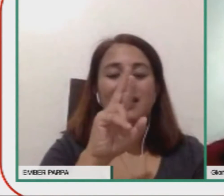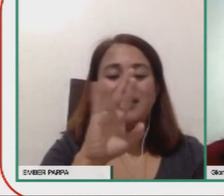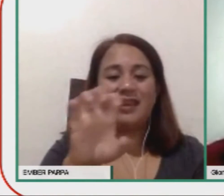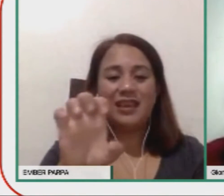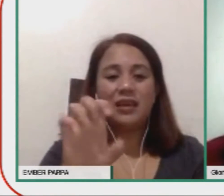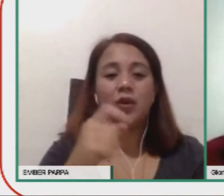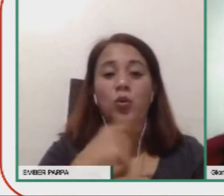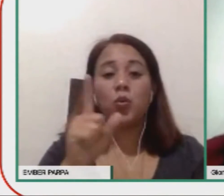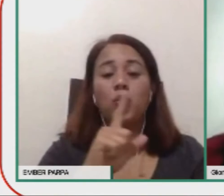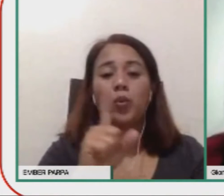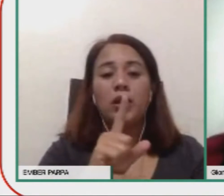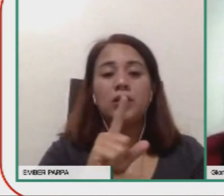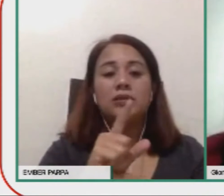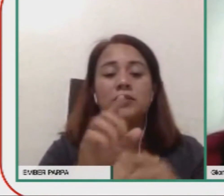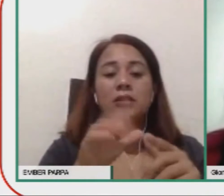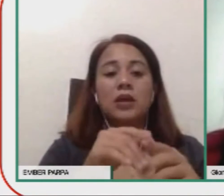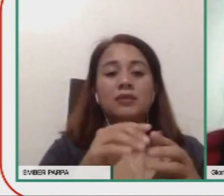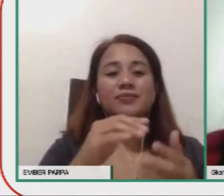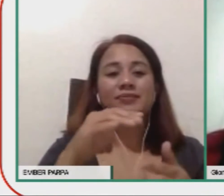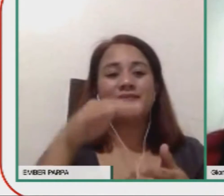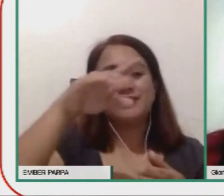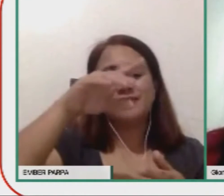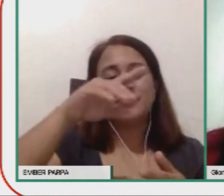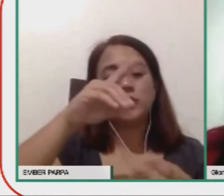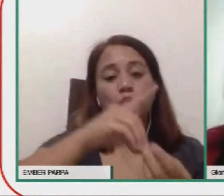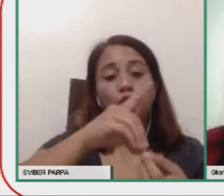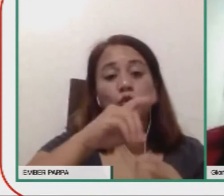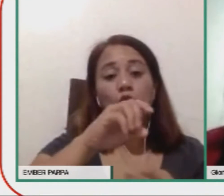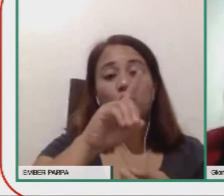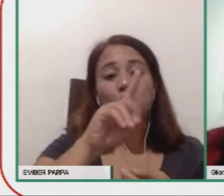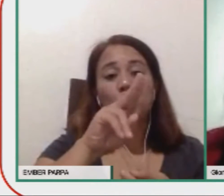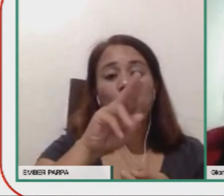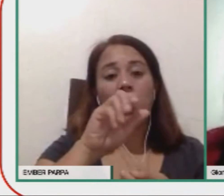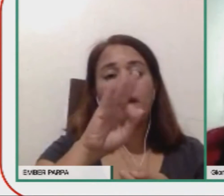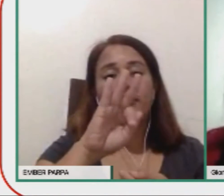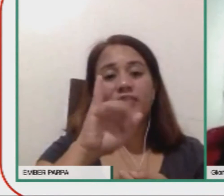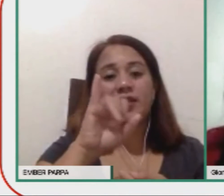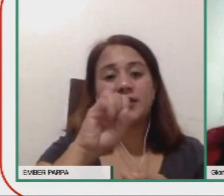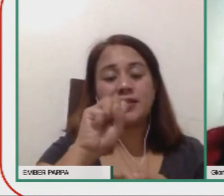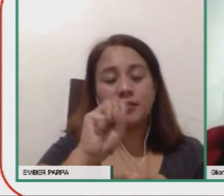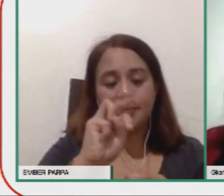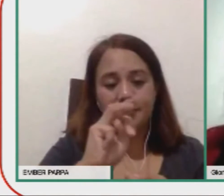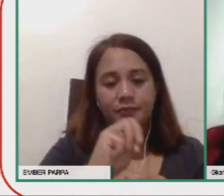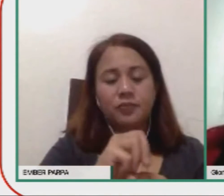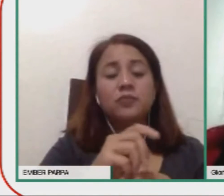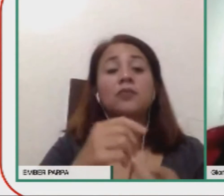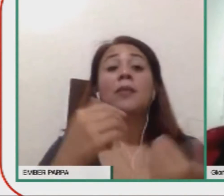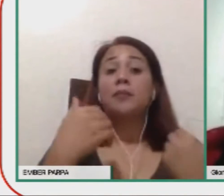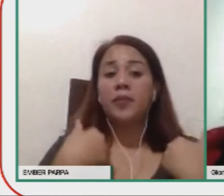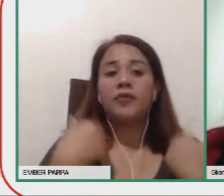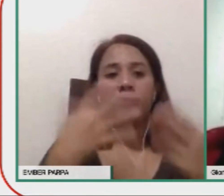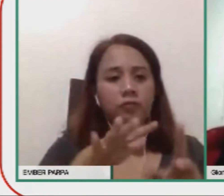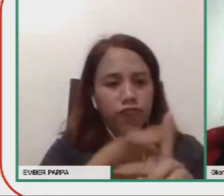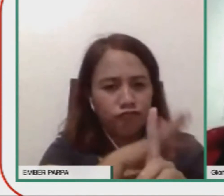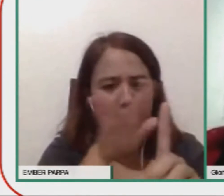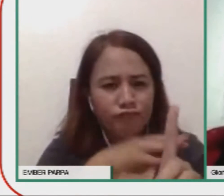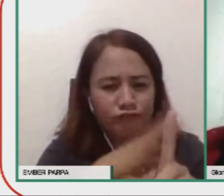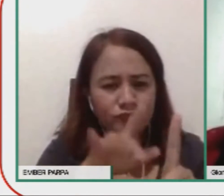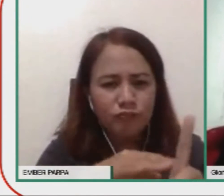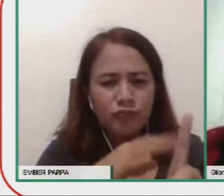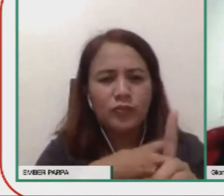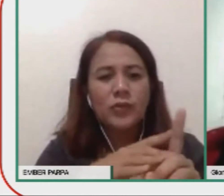is dwarfism. She's a dwarfism. I was able to watch her on